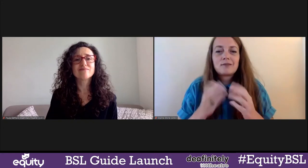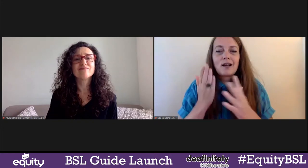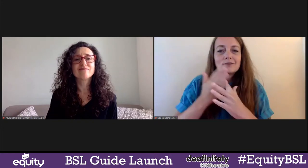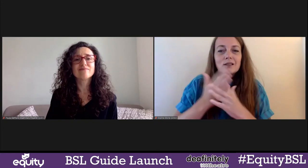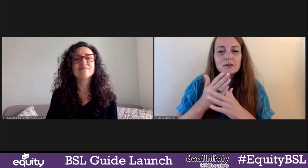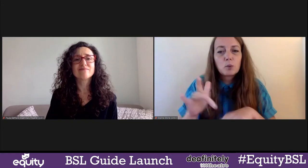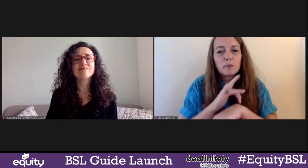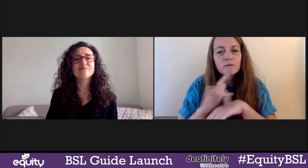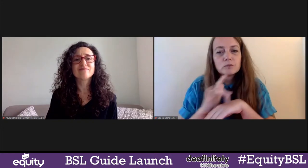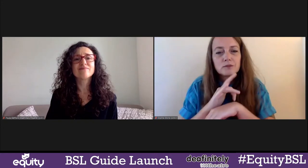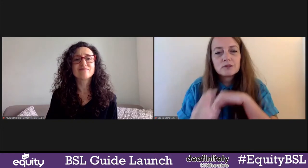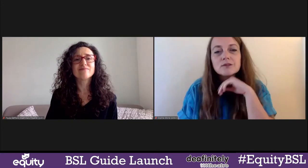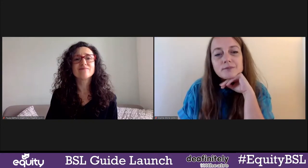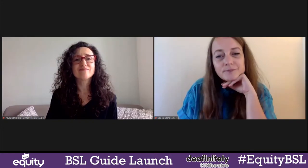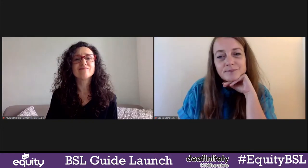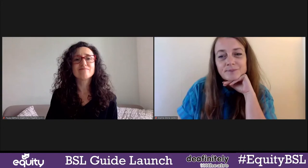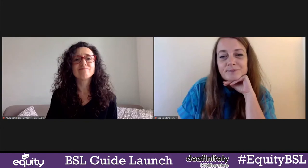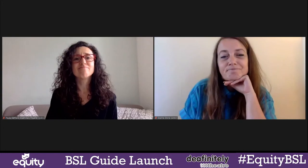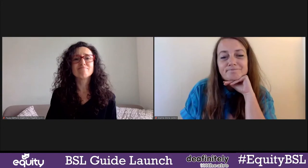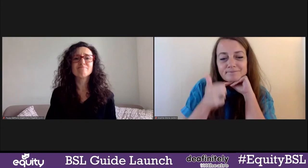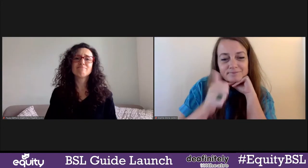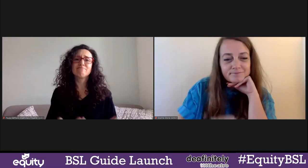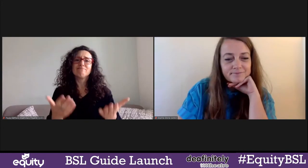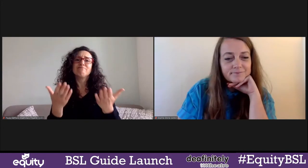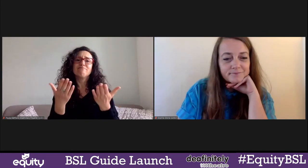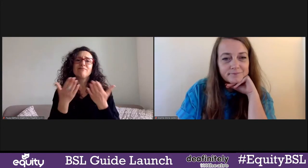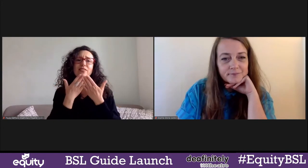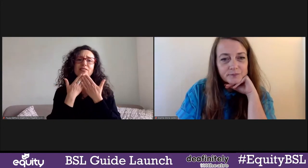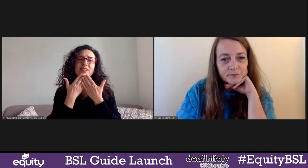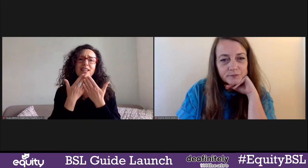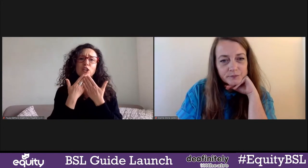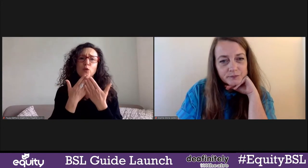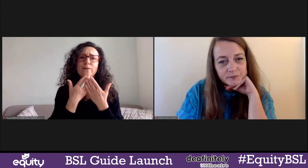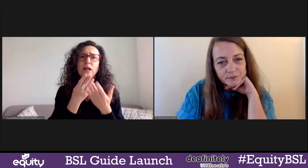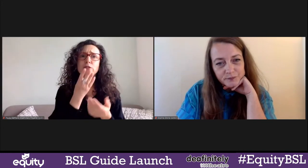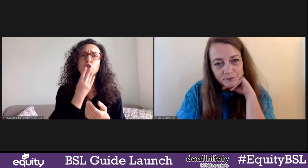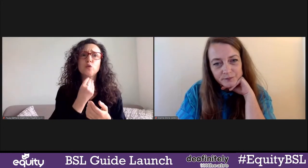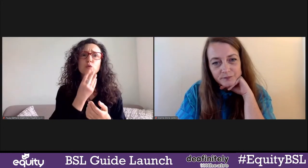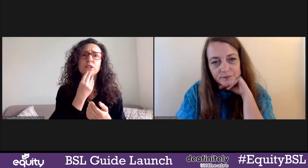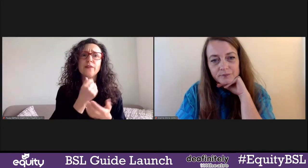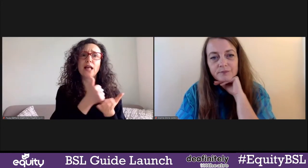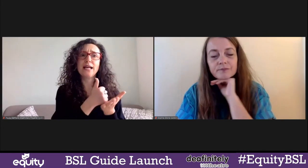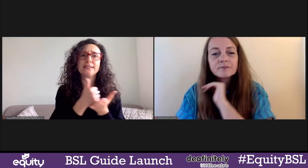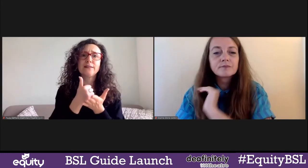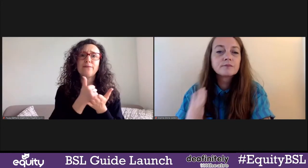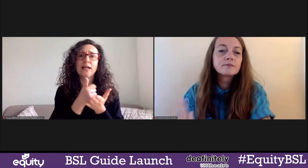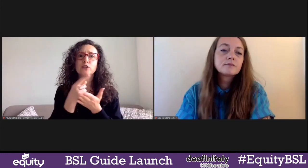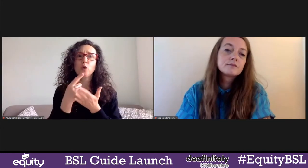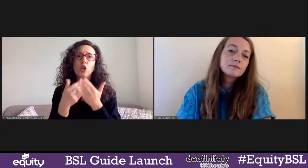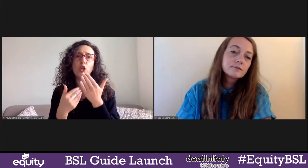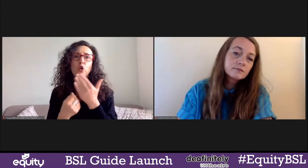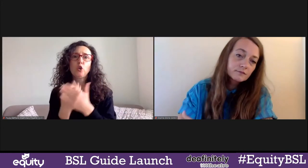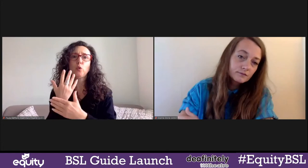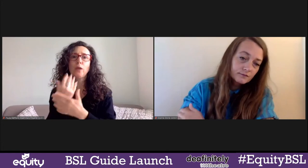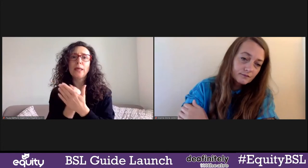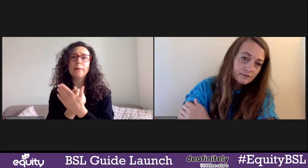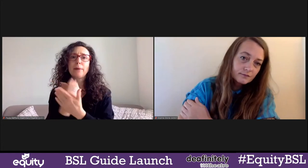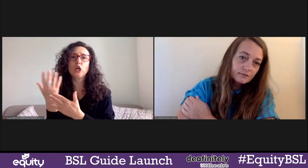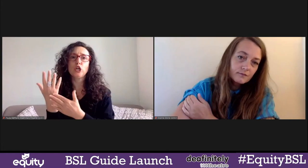working as a team to create an accessible performance in a different way. Thank you for that, Sophie. I think that's really useful